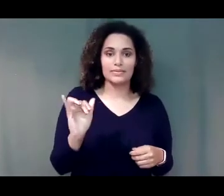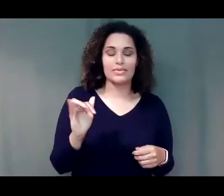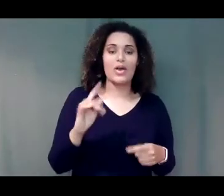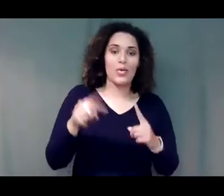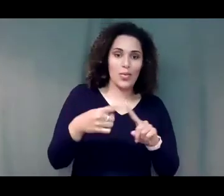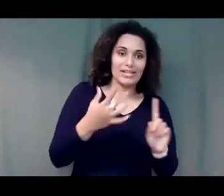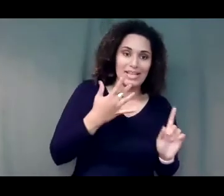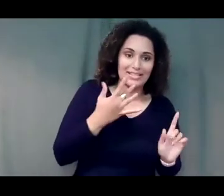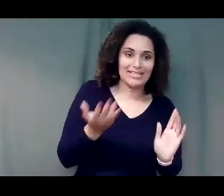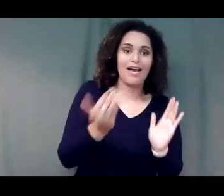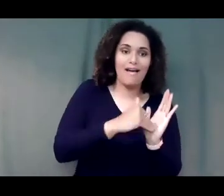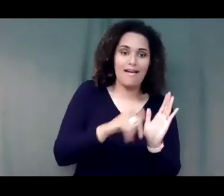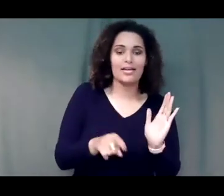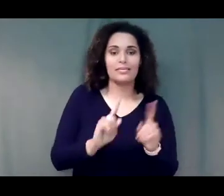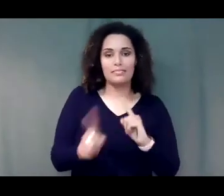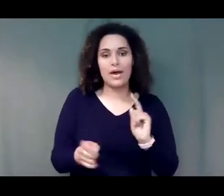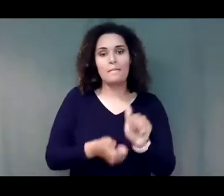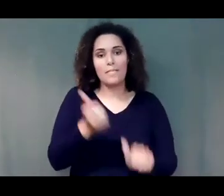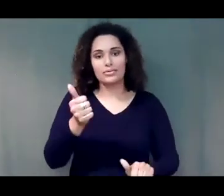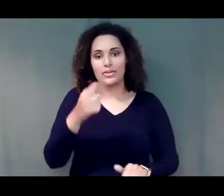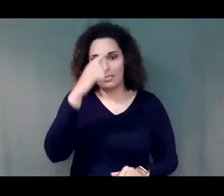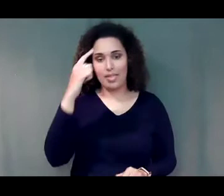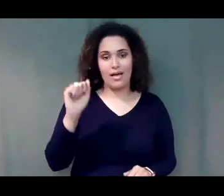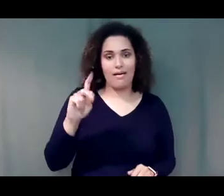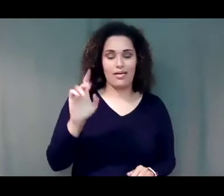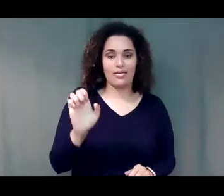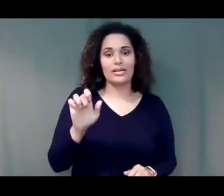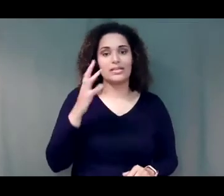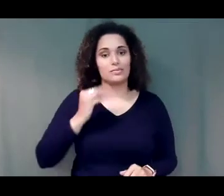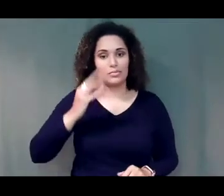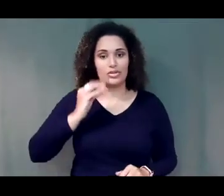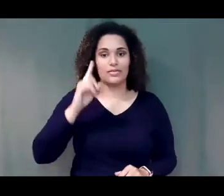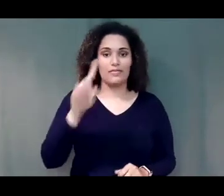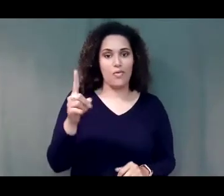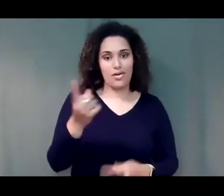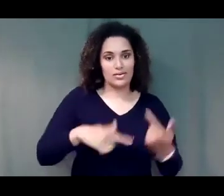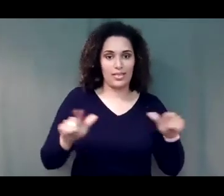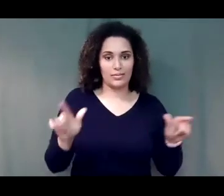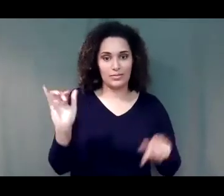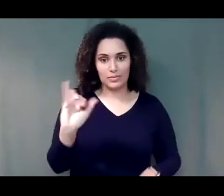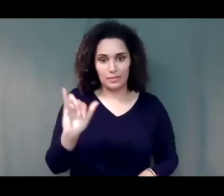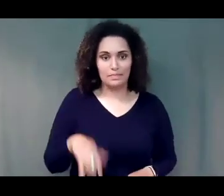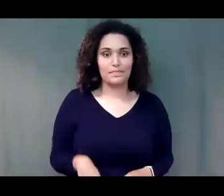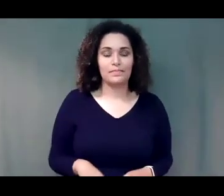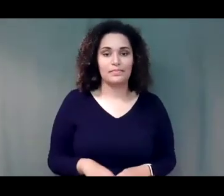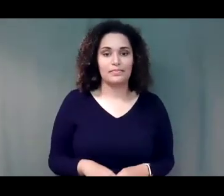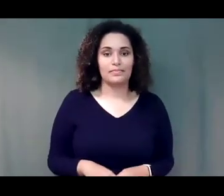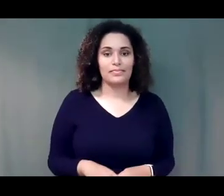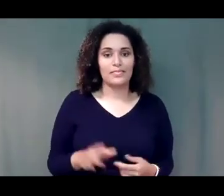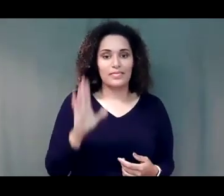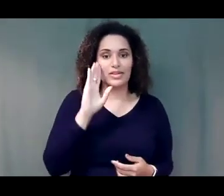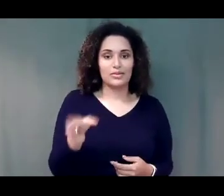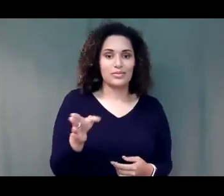tastings again, basically as much of the Black Ankle experience as we can for in sign language as well. So